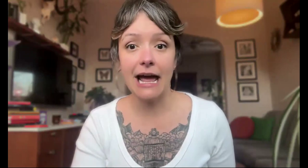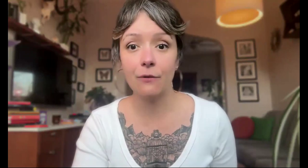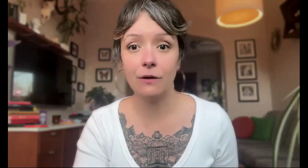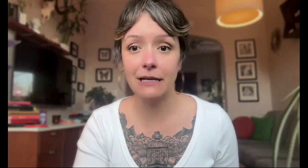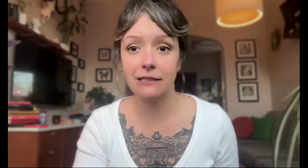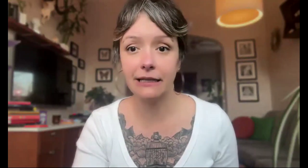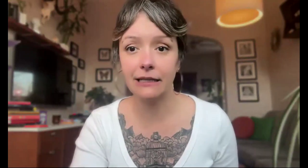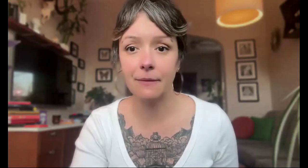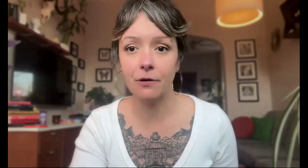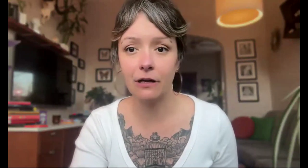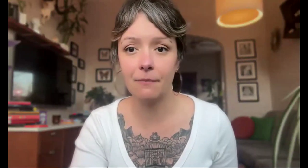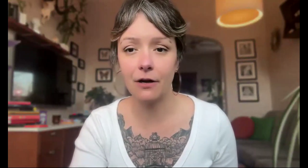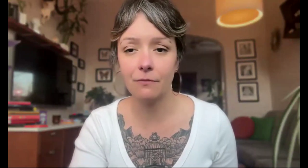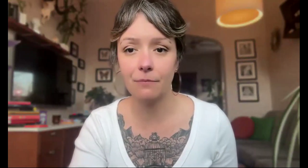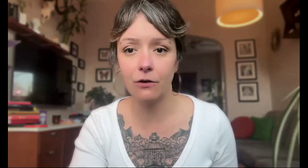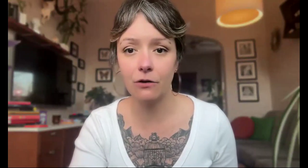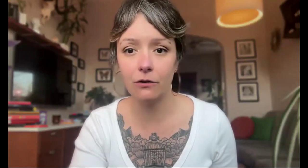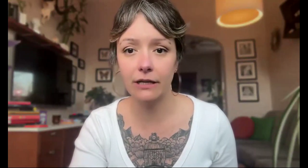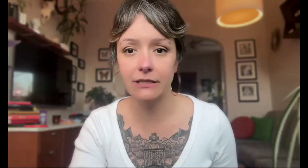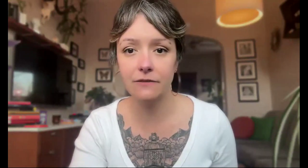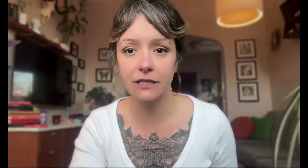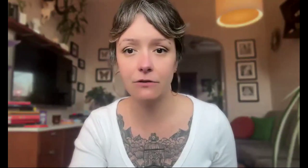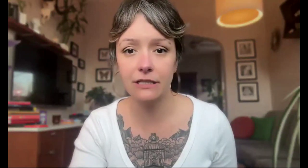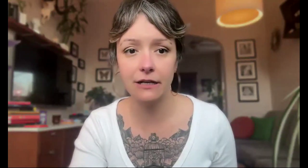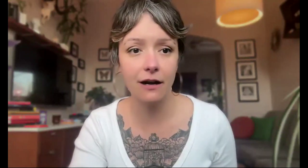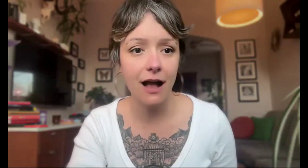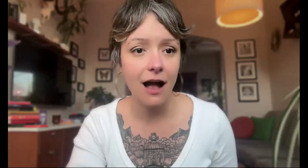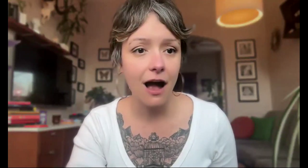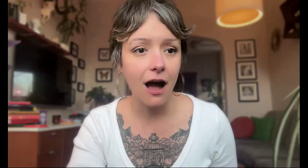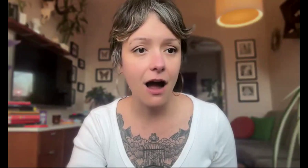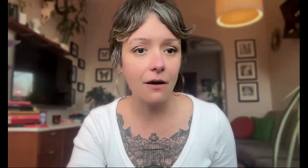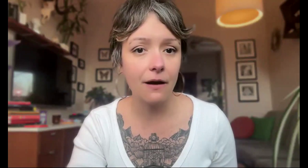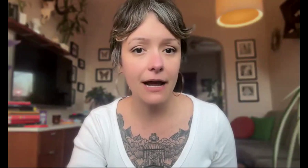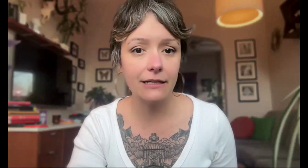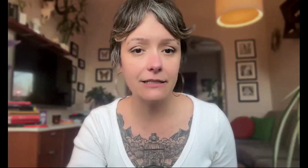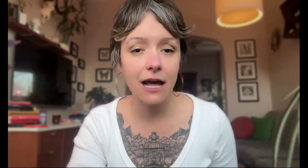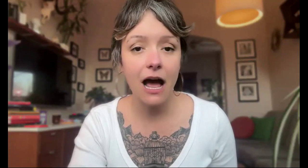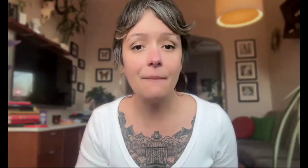and it would basically, let me pull up our big old list of see who's here. All right.